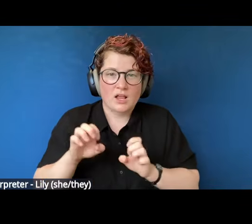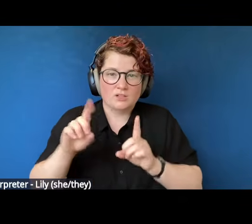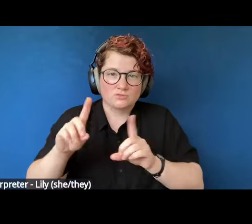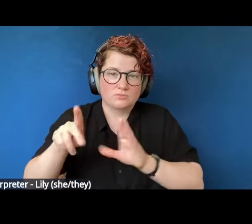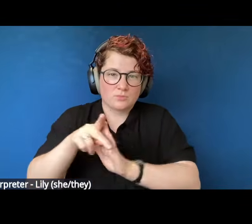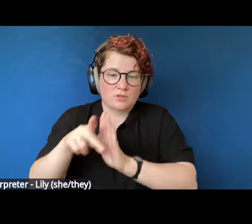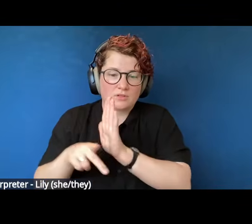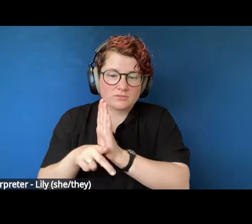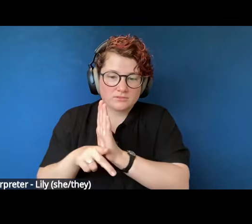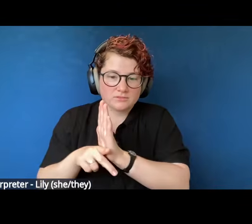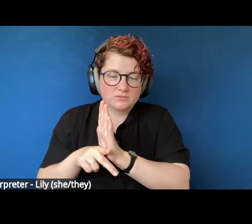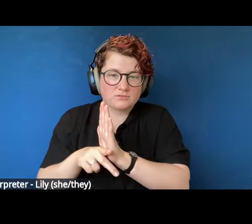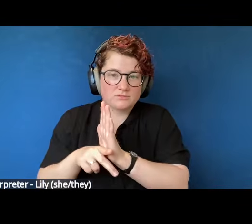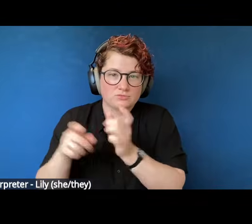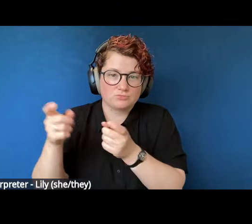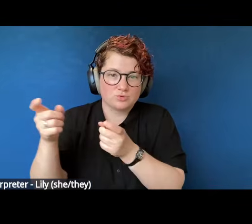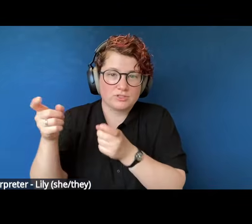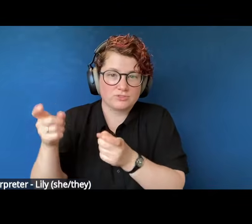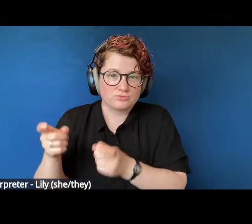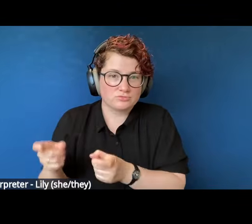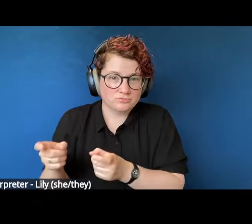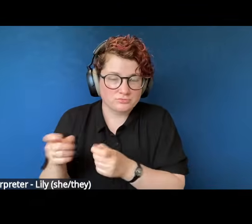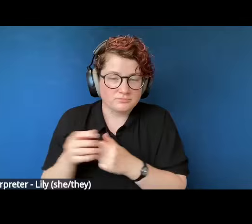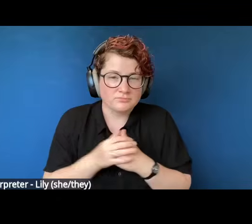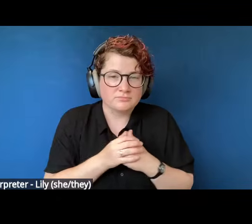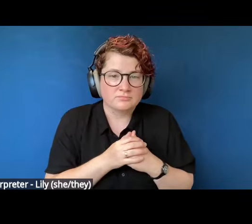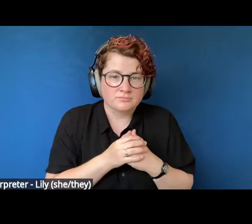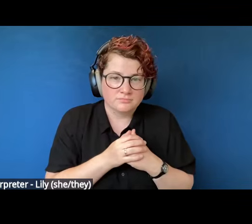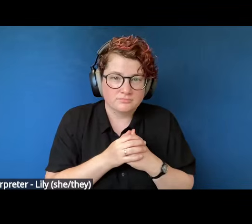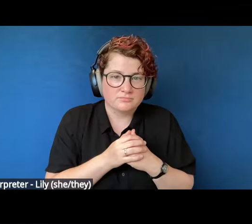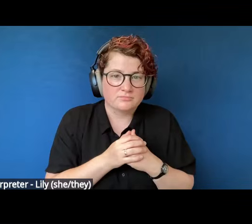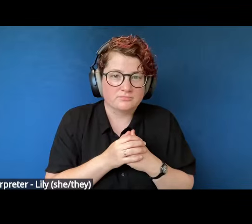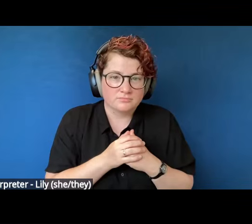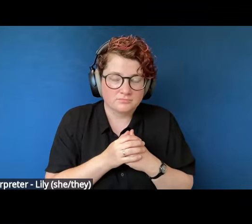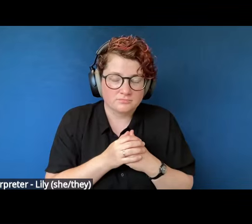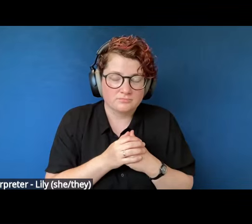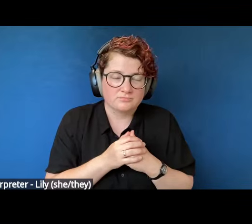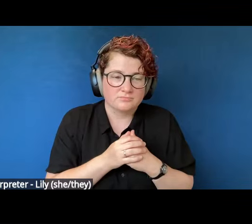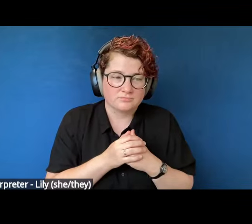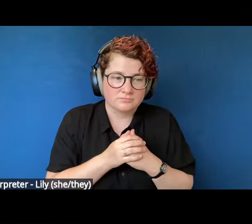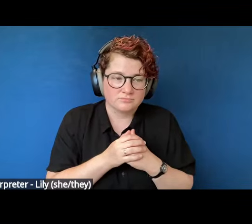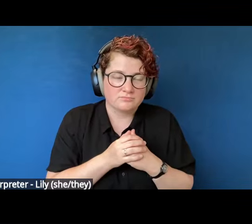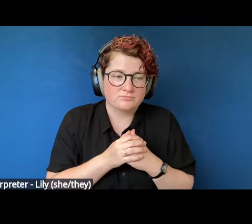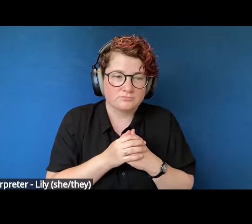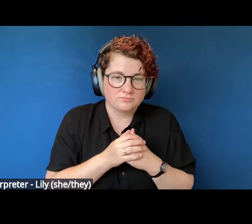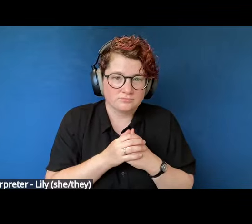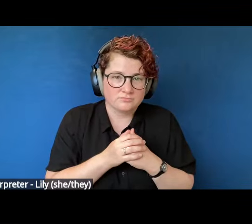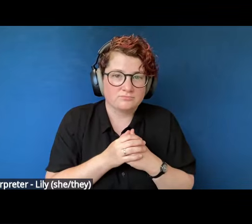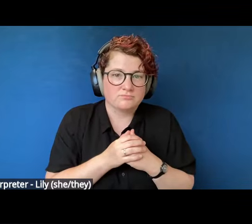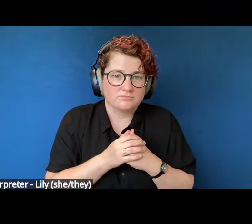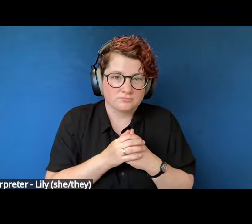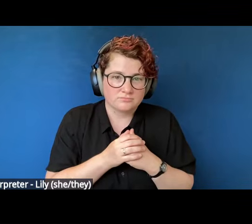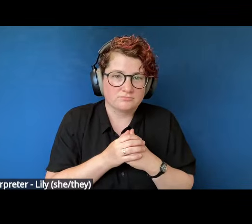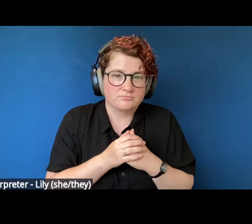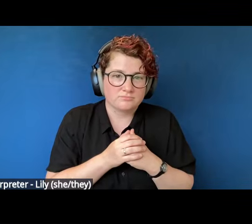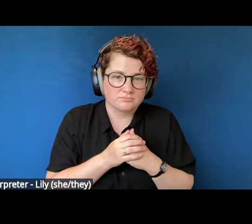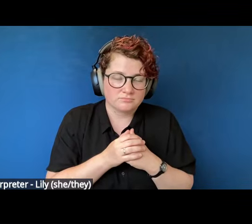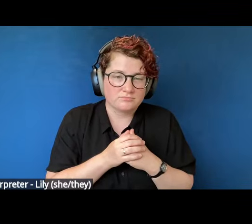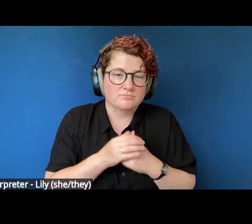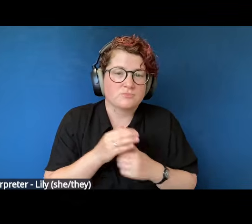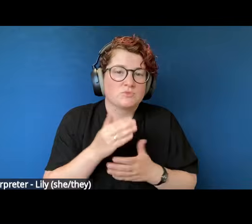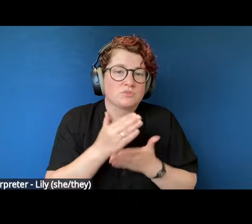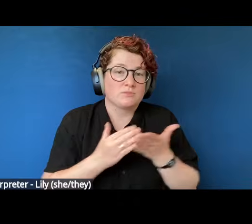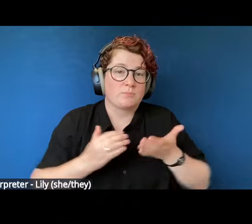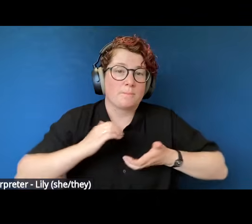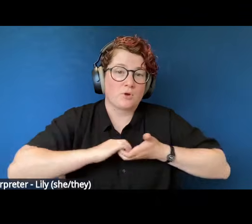corrections committee meetings, as well as regular board meetings, and also some partners of